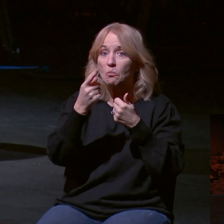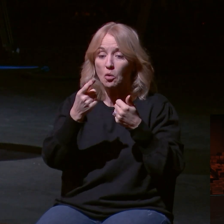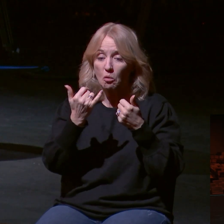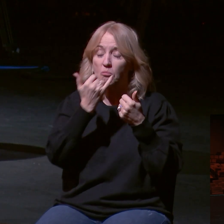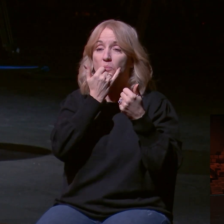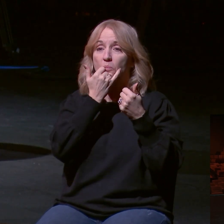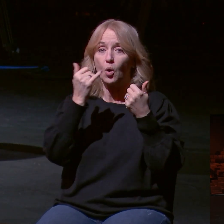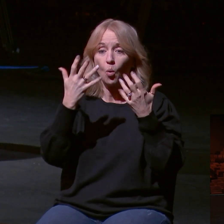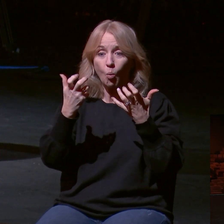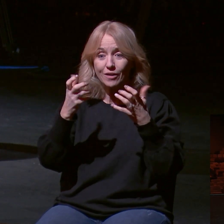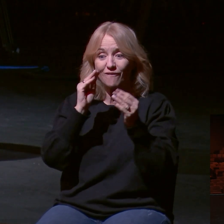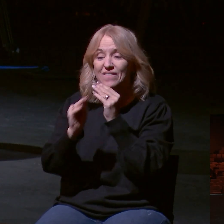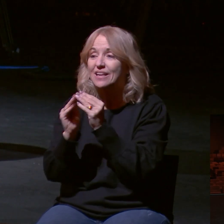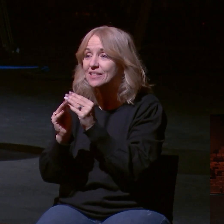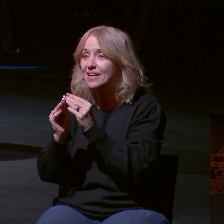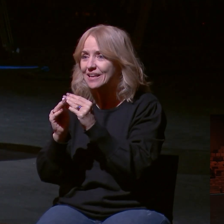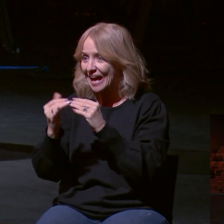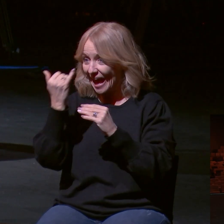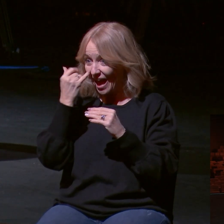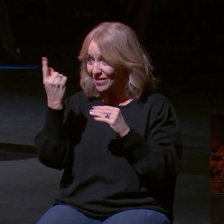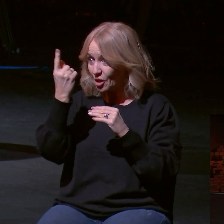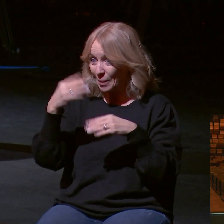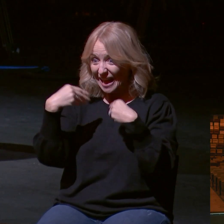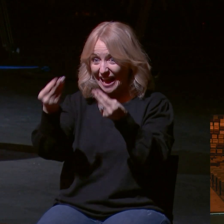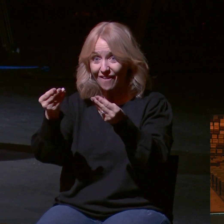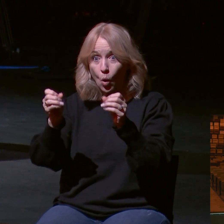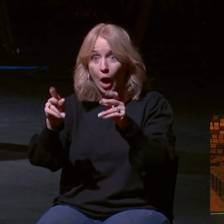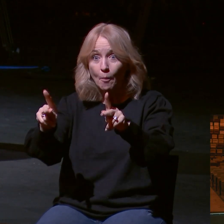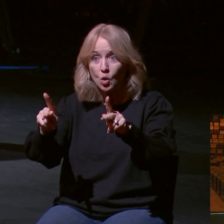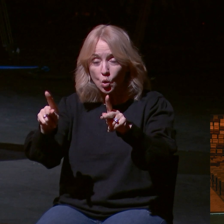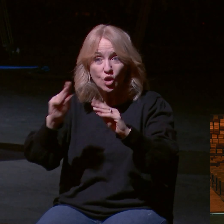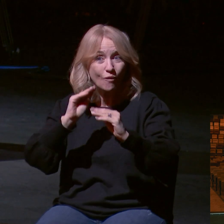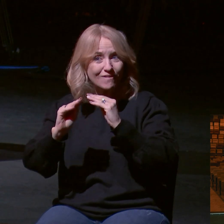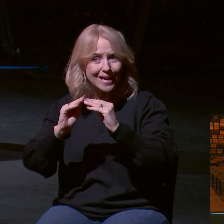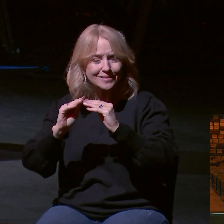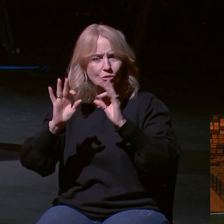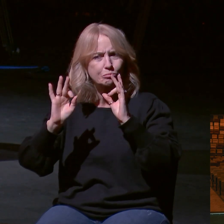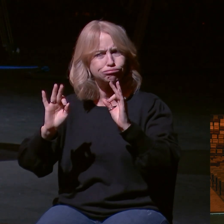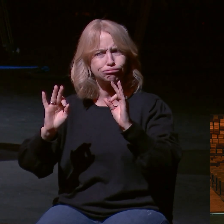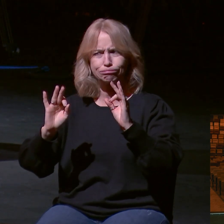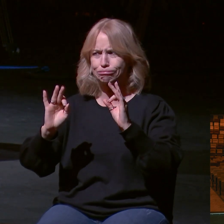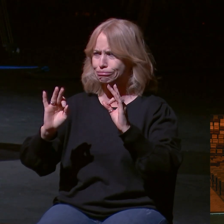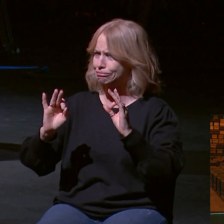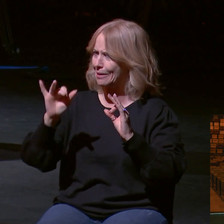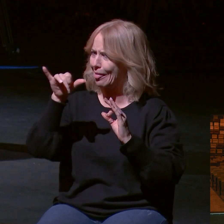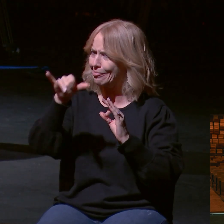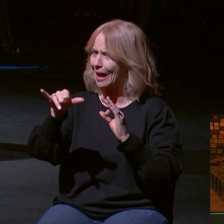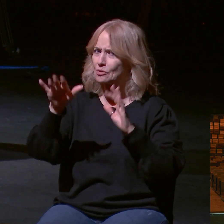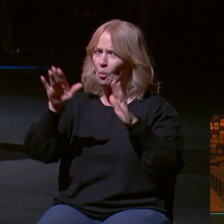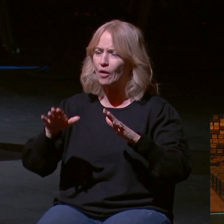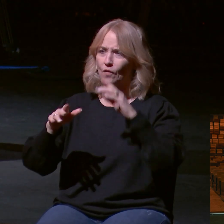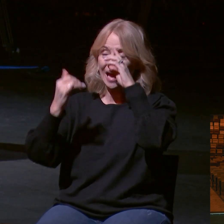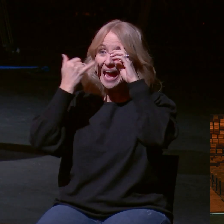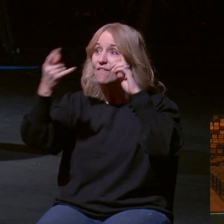make it right, if we get the chance to make it right to begin with. And when we do get that chance, we usually try a little harder. We put a